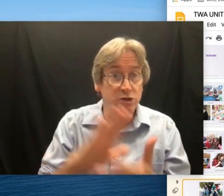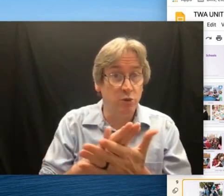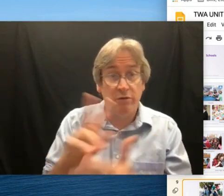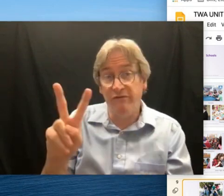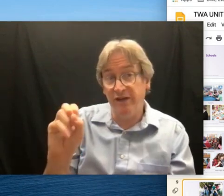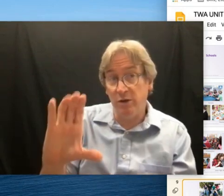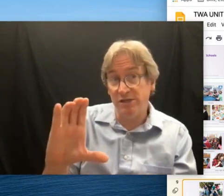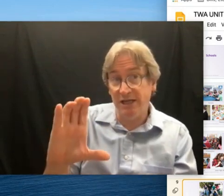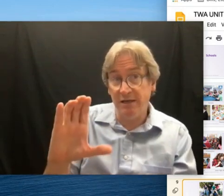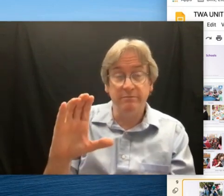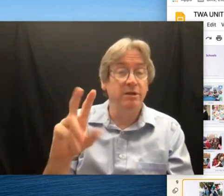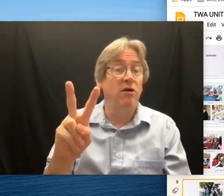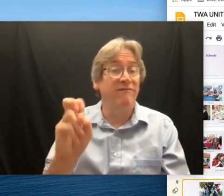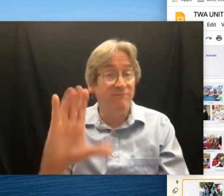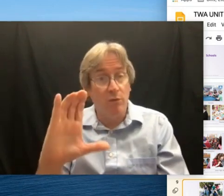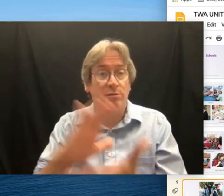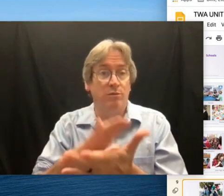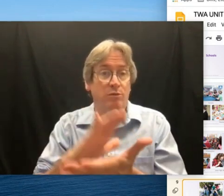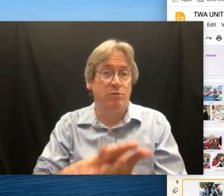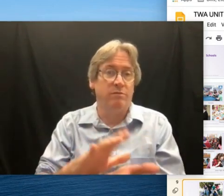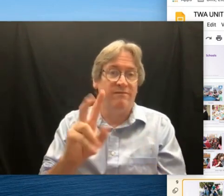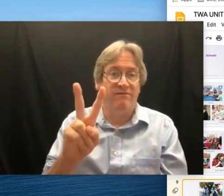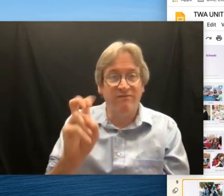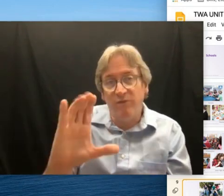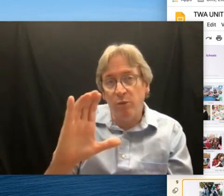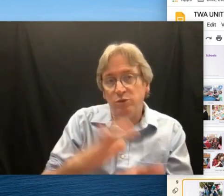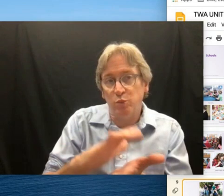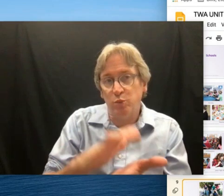Vocational school, VOC.